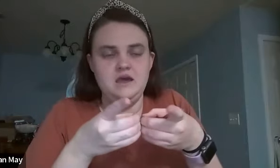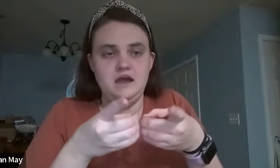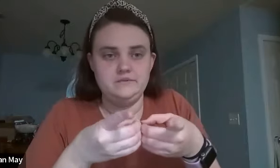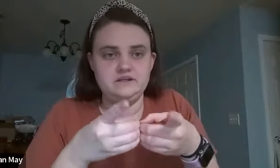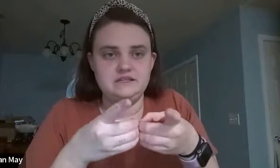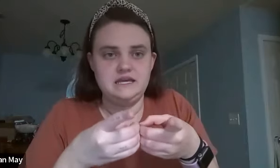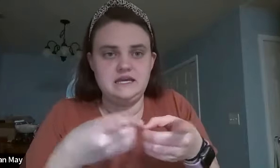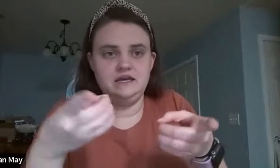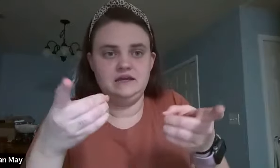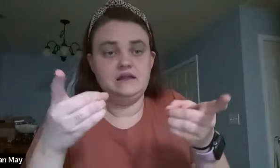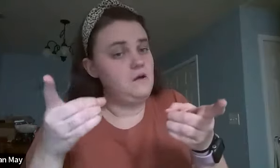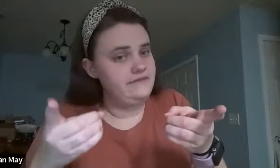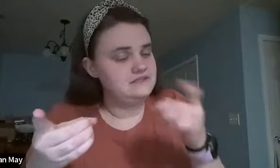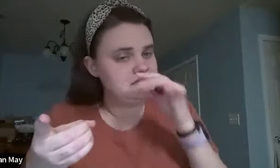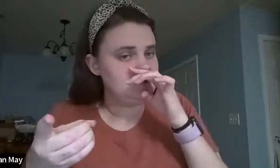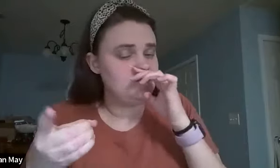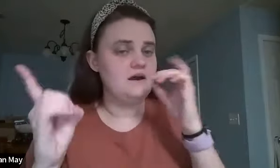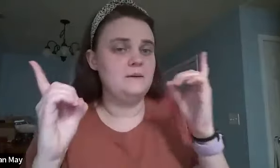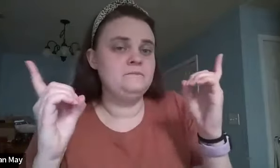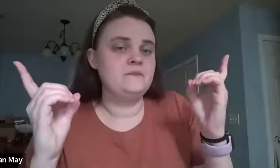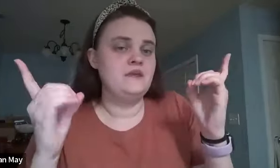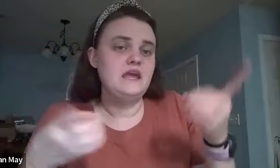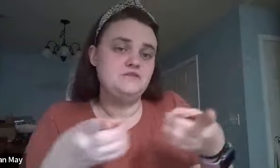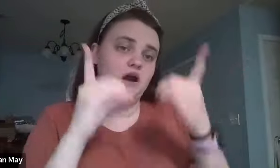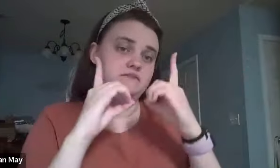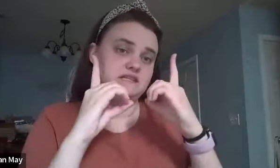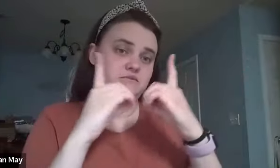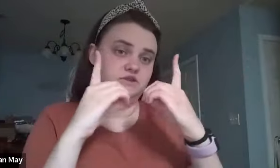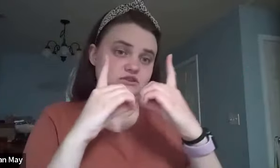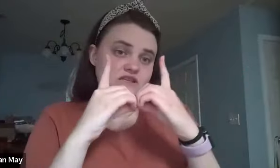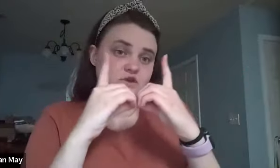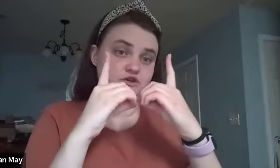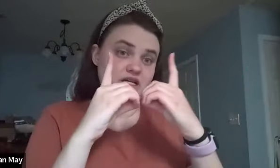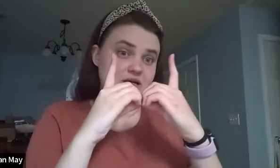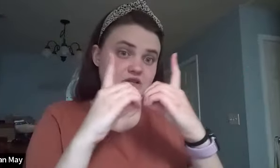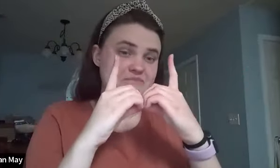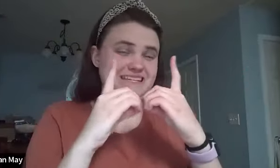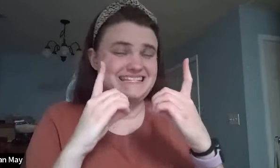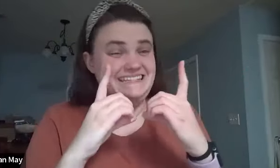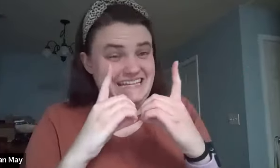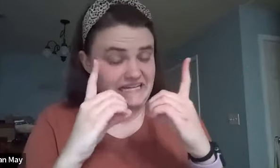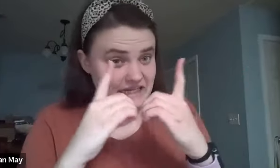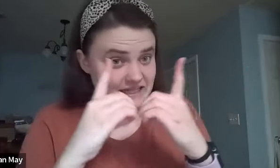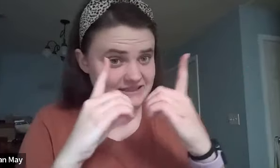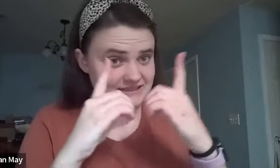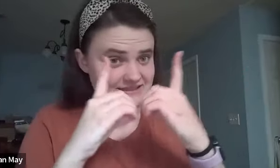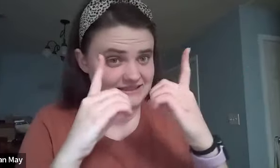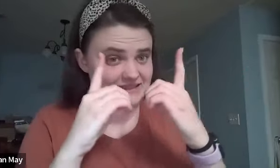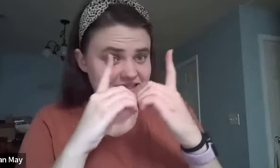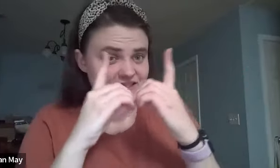I am going to say, I'll add this here. If you have you do the same thing, but it's up top. This is dating. So